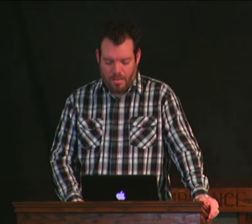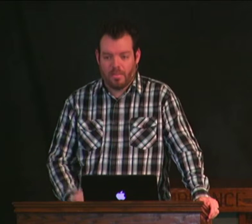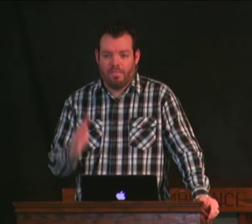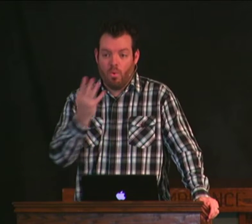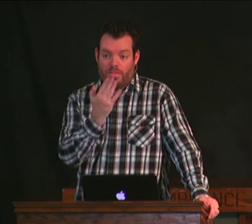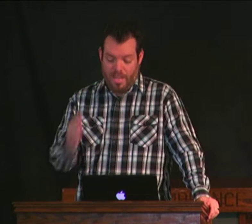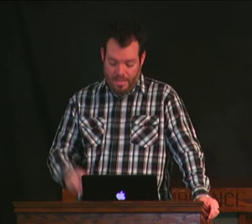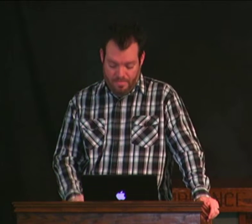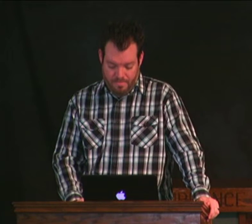The fourth thing,